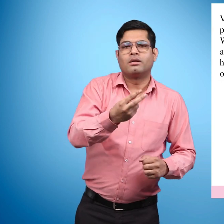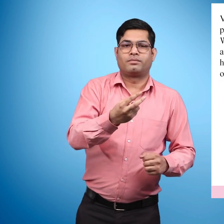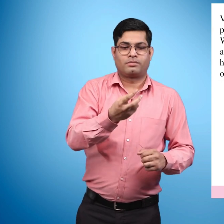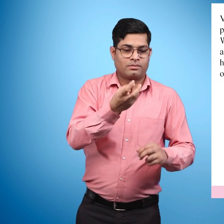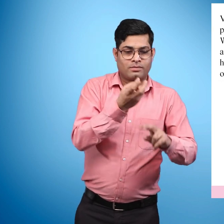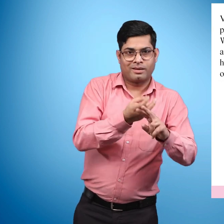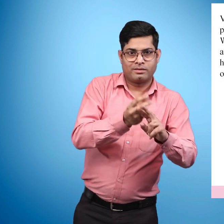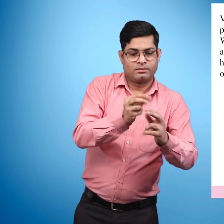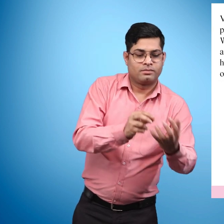rock